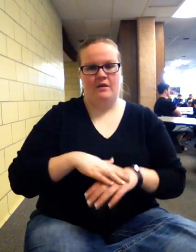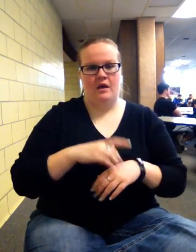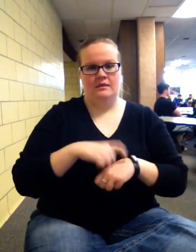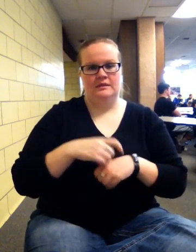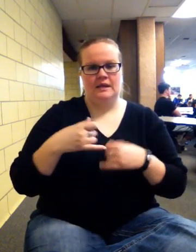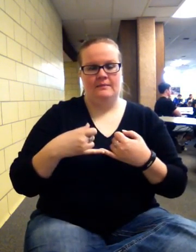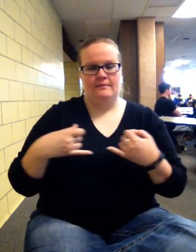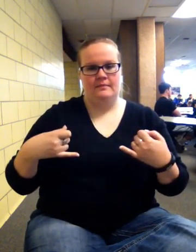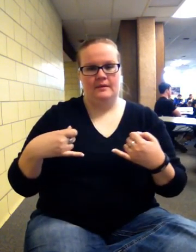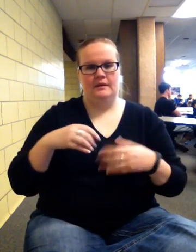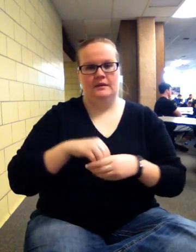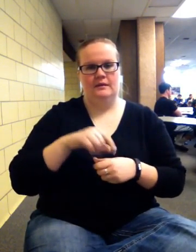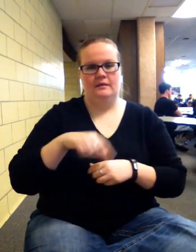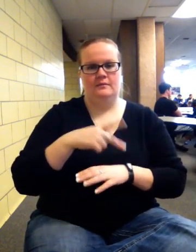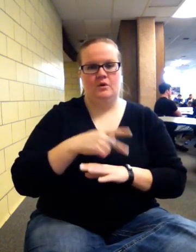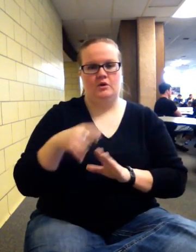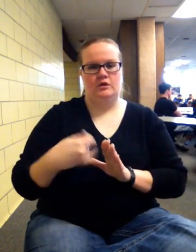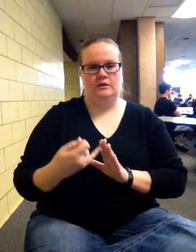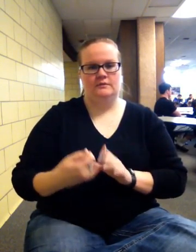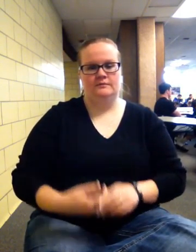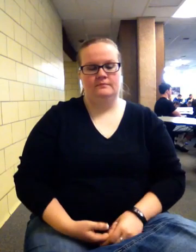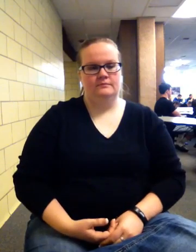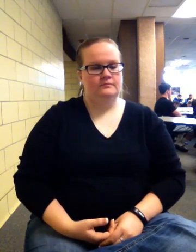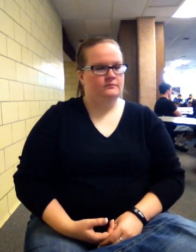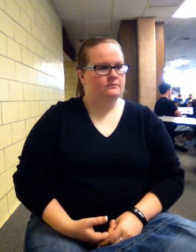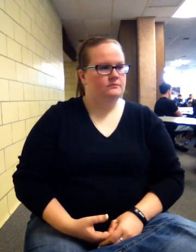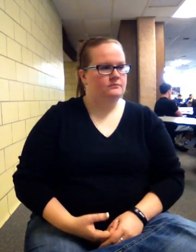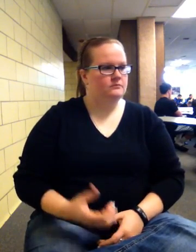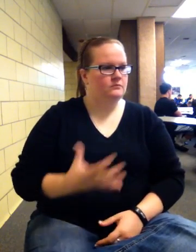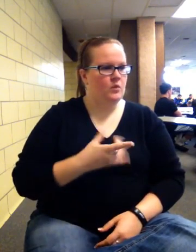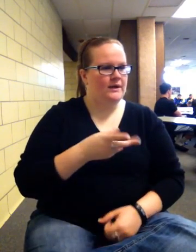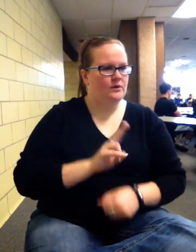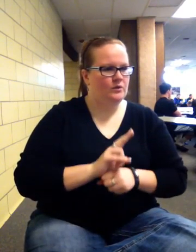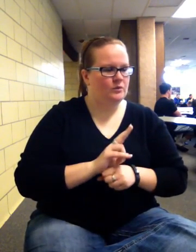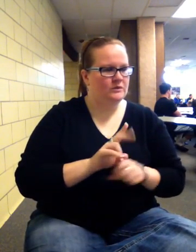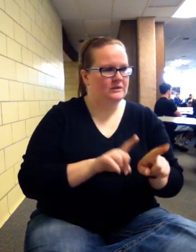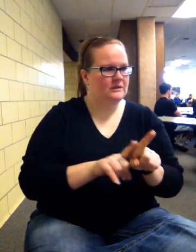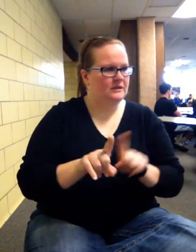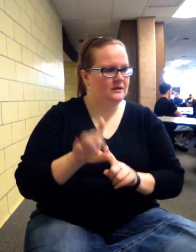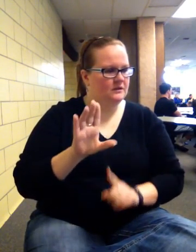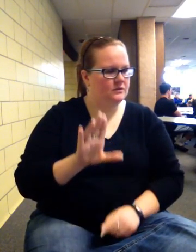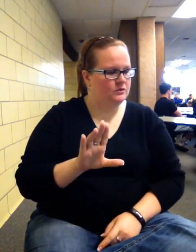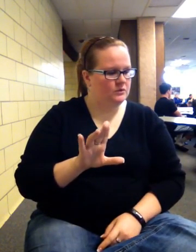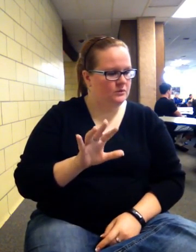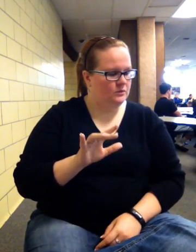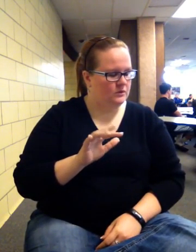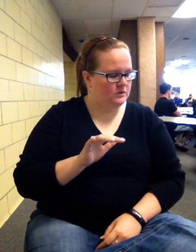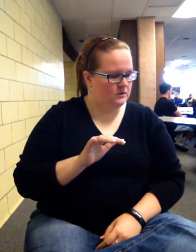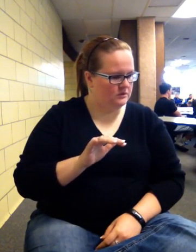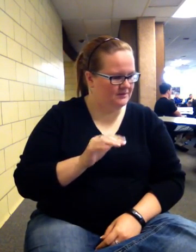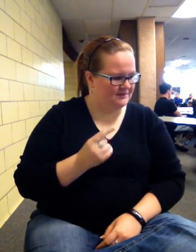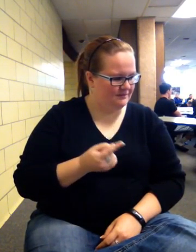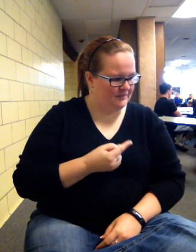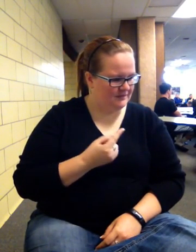if you did the project. So what are you doing in year after you first?